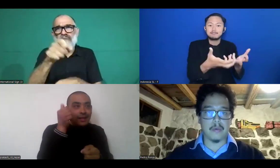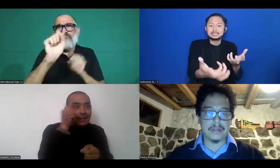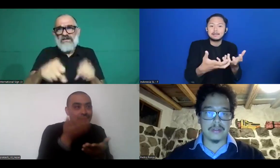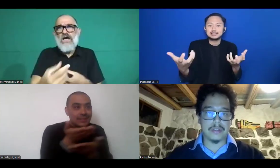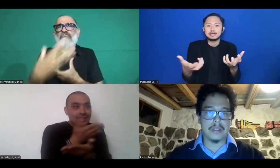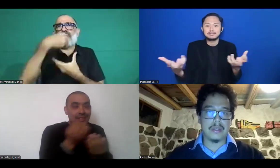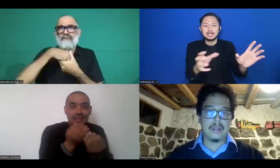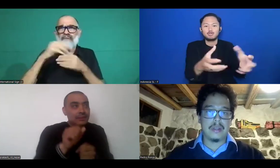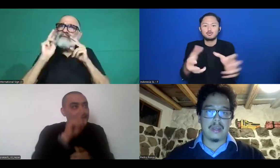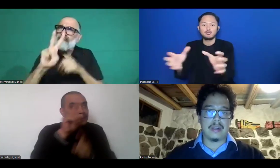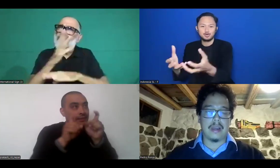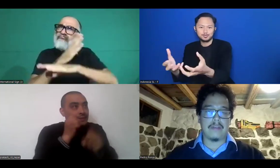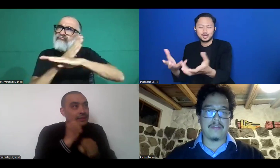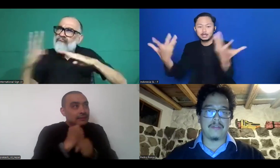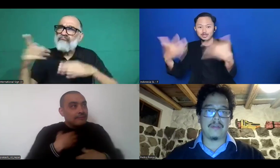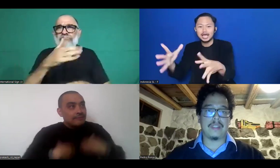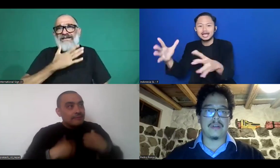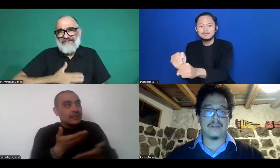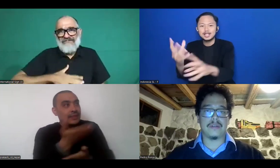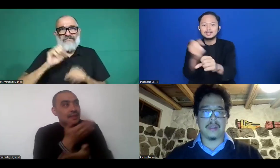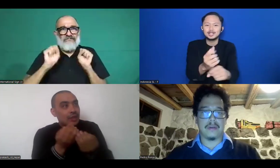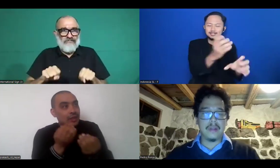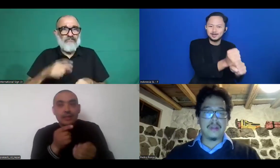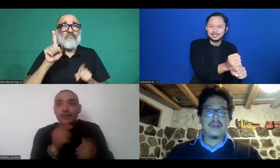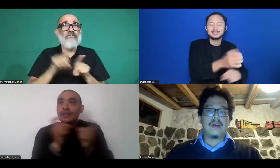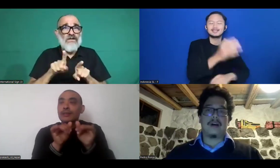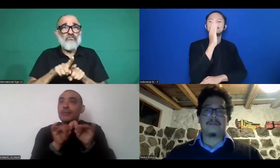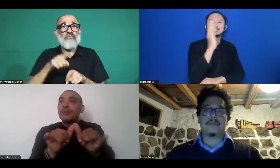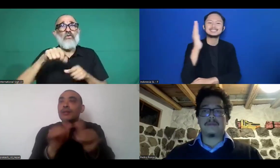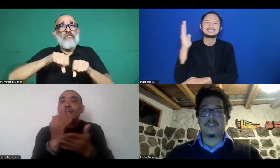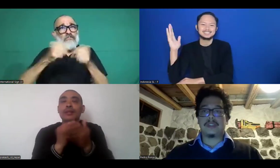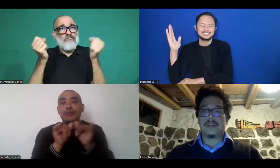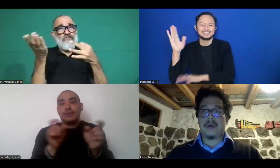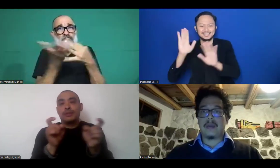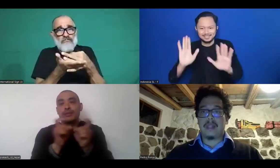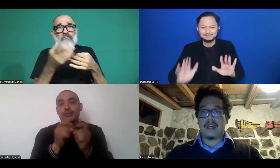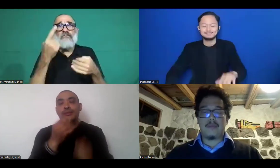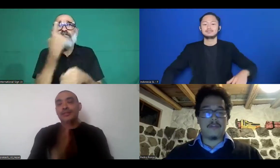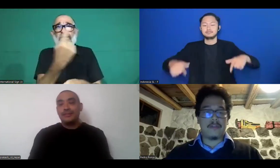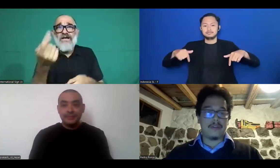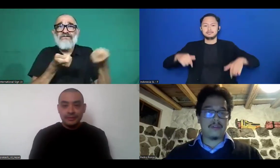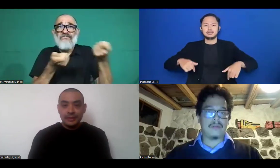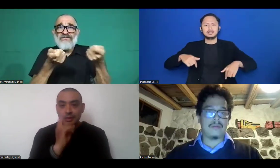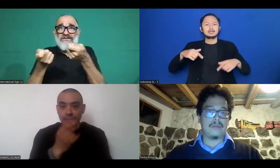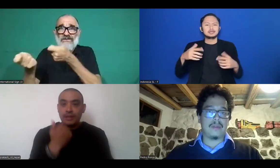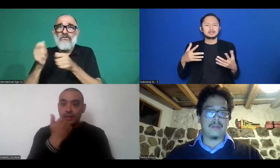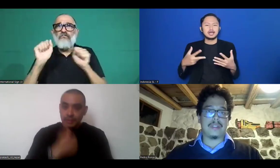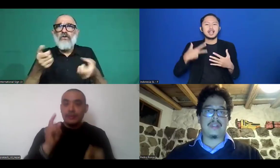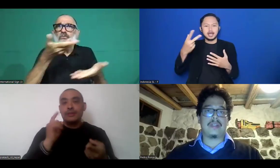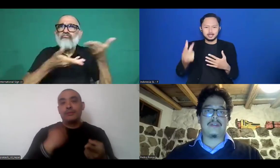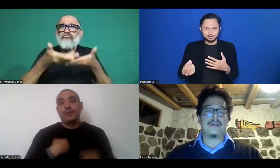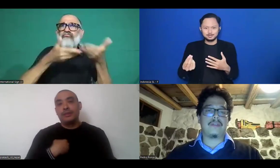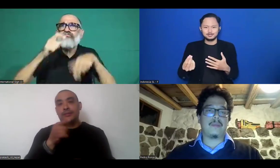their questions, and have a fruitful discussion together. So I will now move on to the